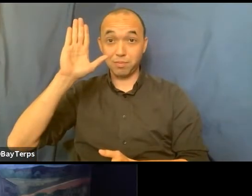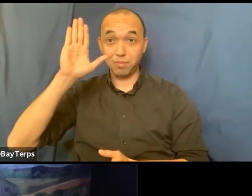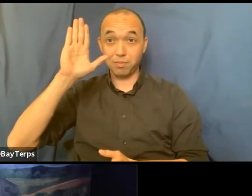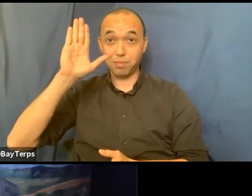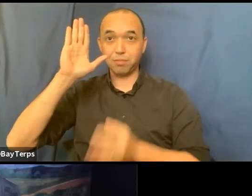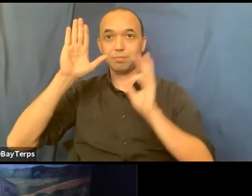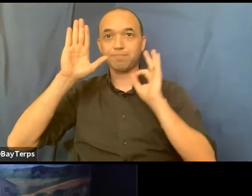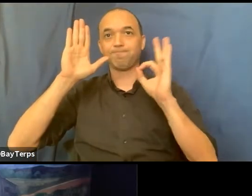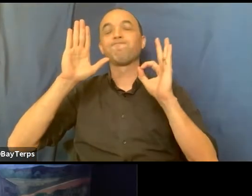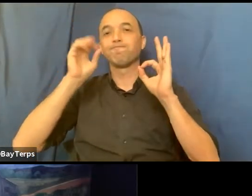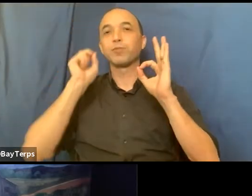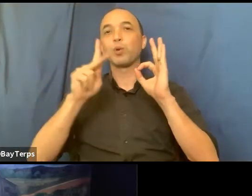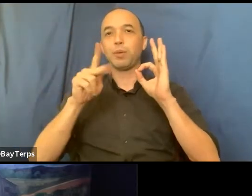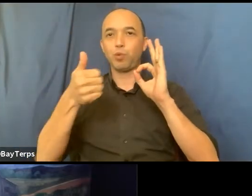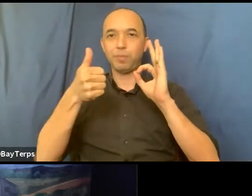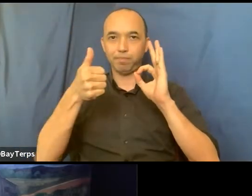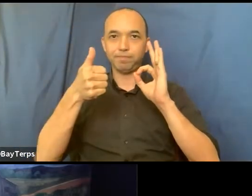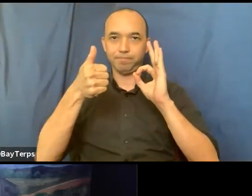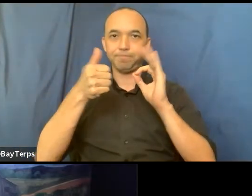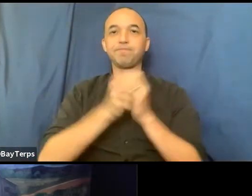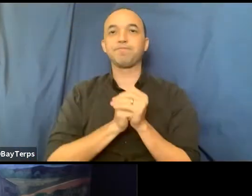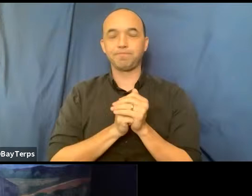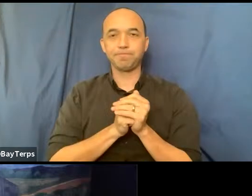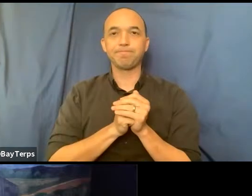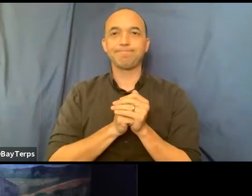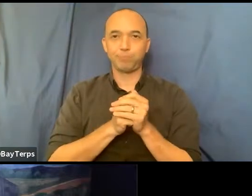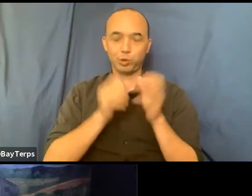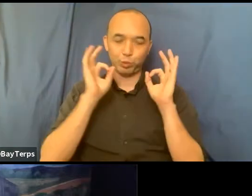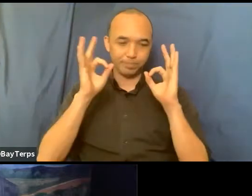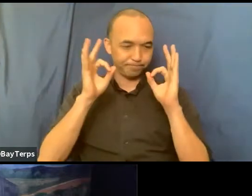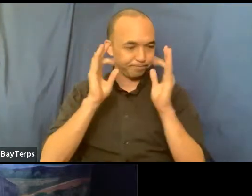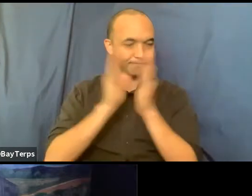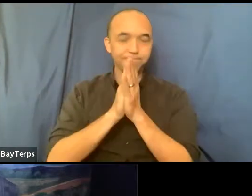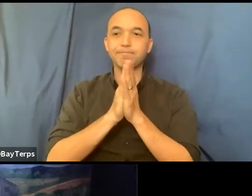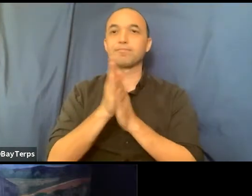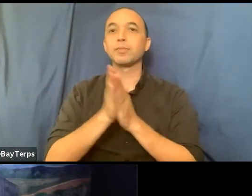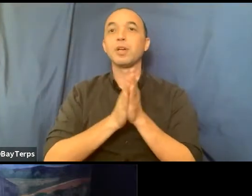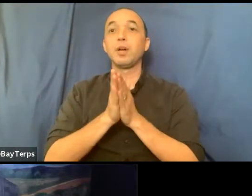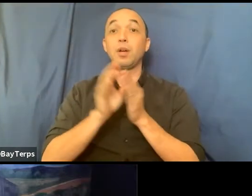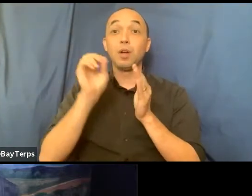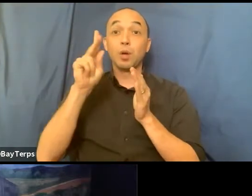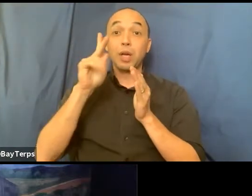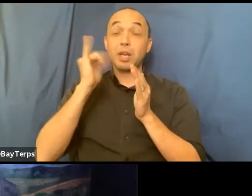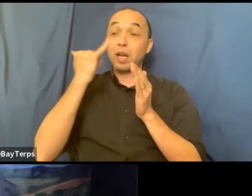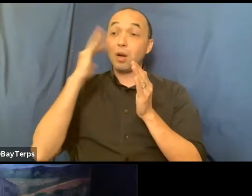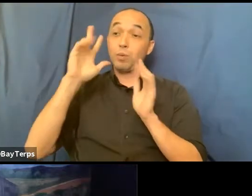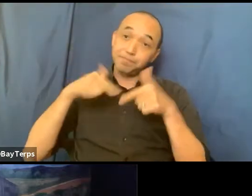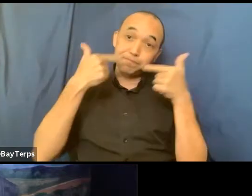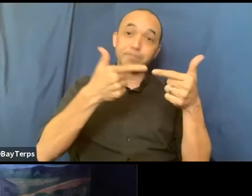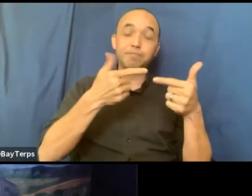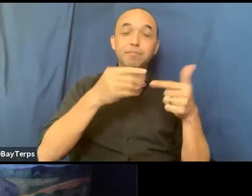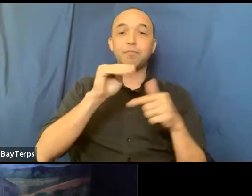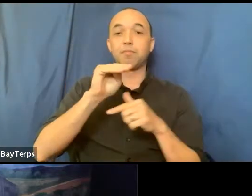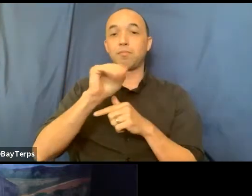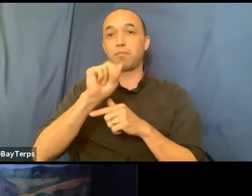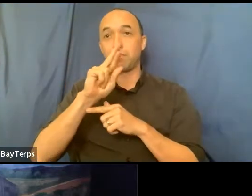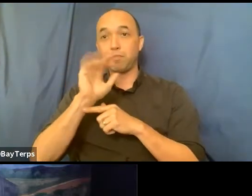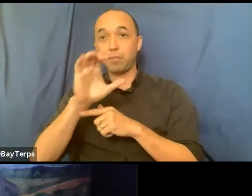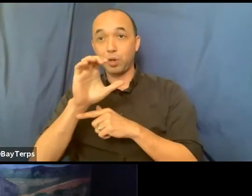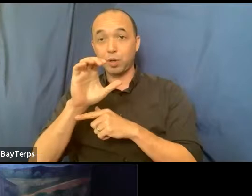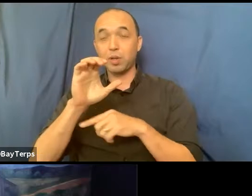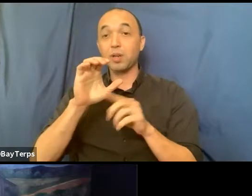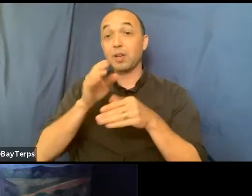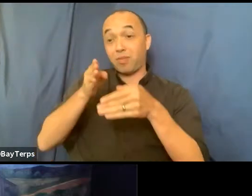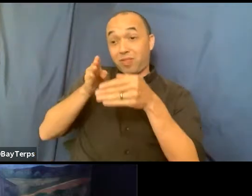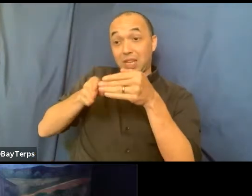Excellent. Perfect. Okay. Great. So I'm gonna let you take it away. We're gonna be giving out that